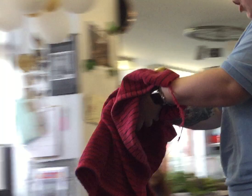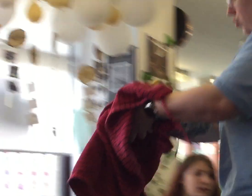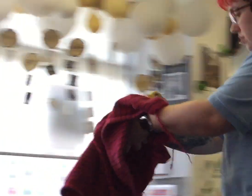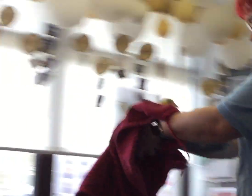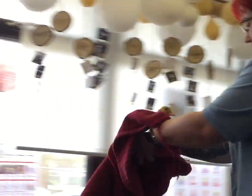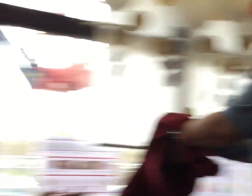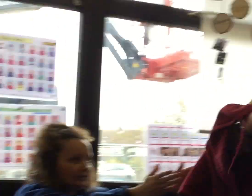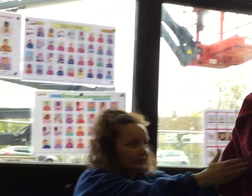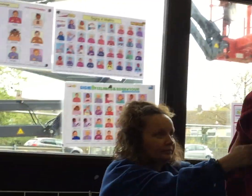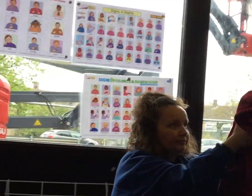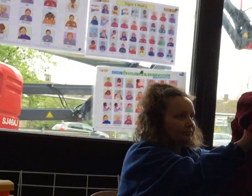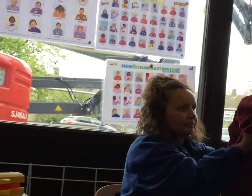I'll take my duck. This is too